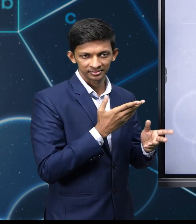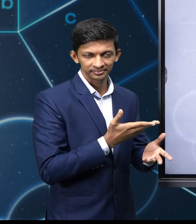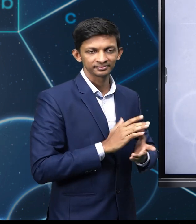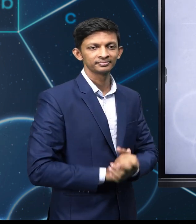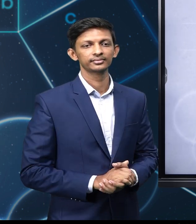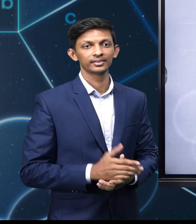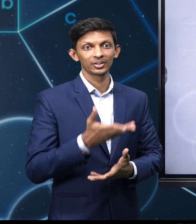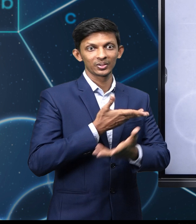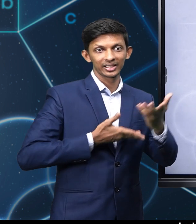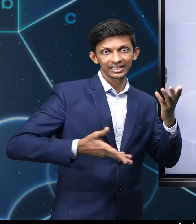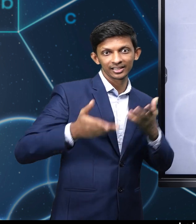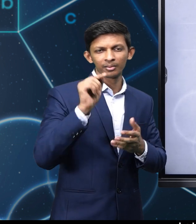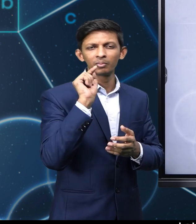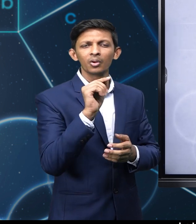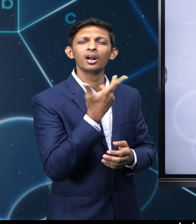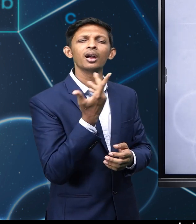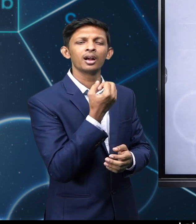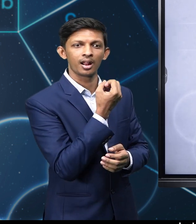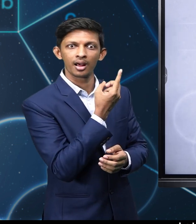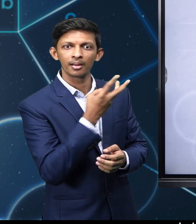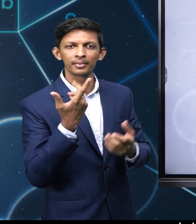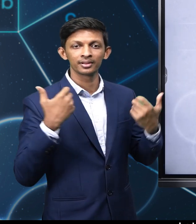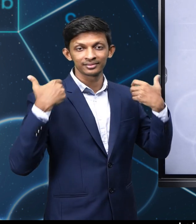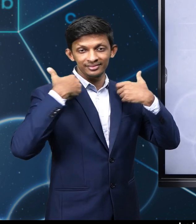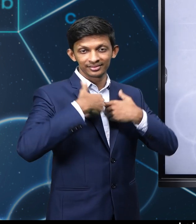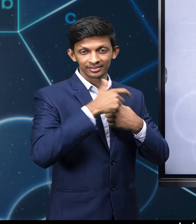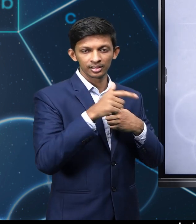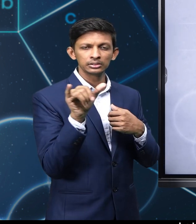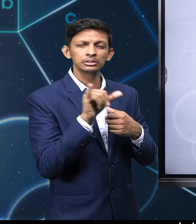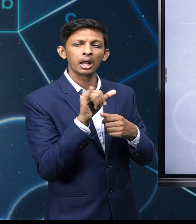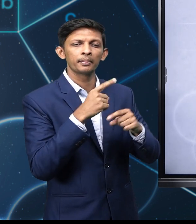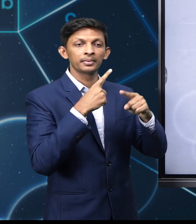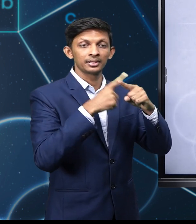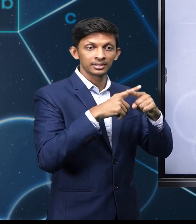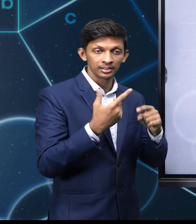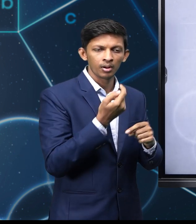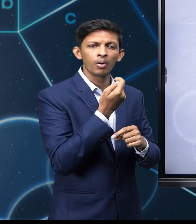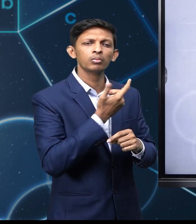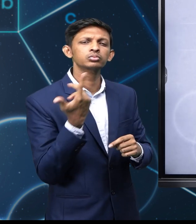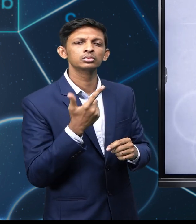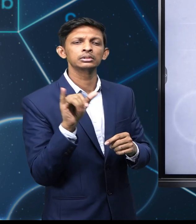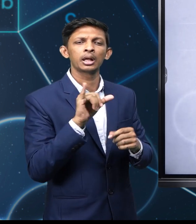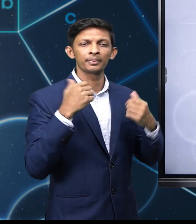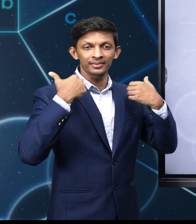constant. Let us denote the number of shirts as X and the price of shirts as Y, rupees.